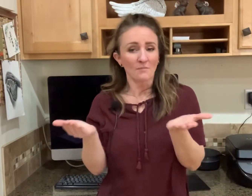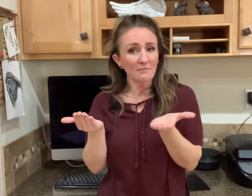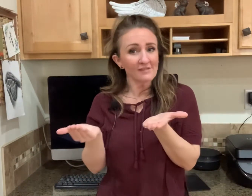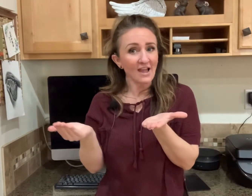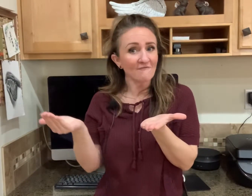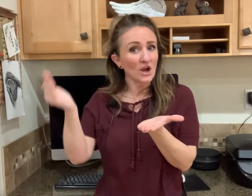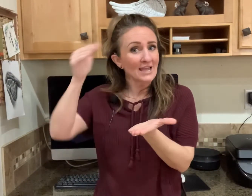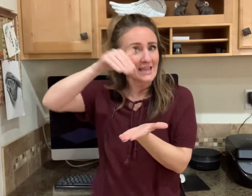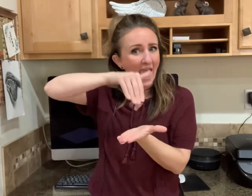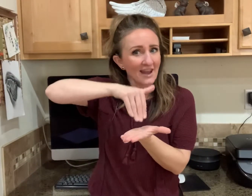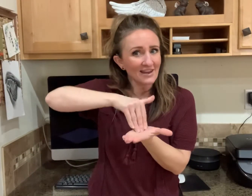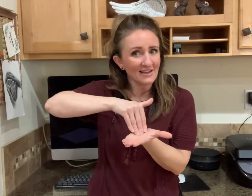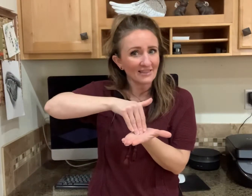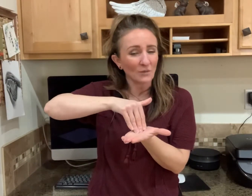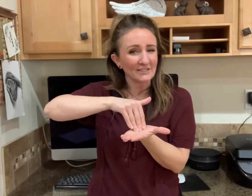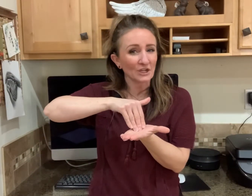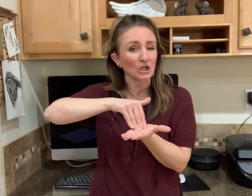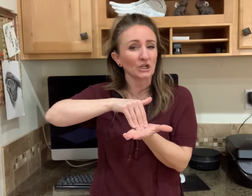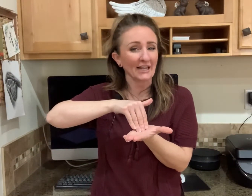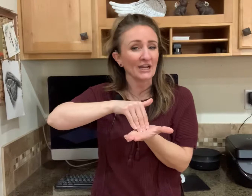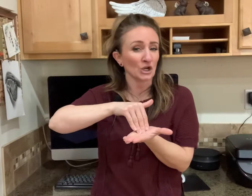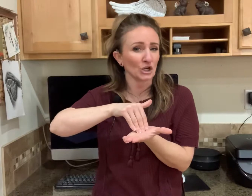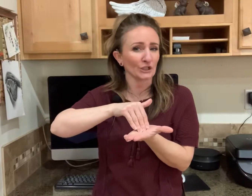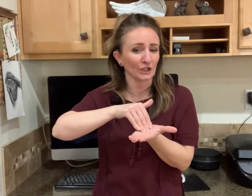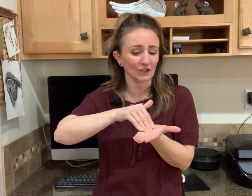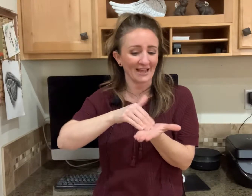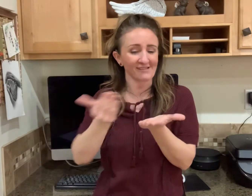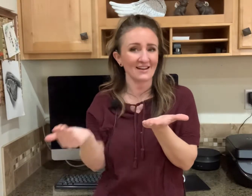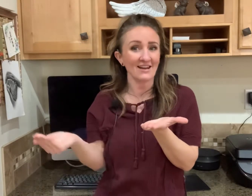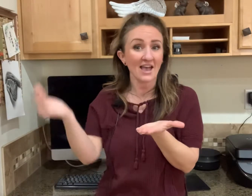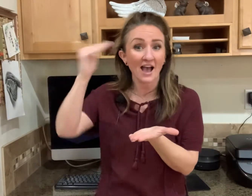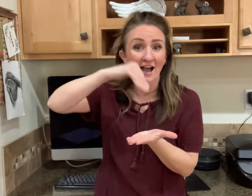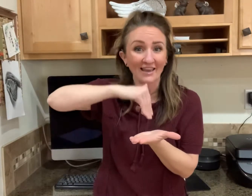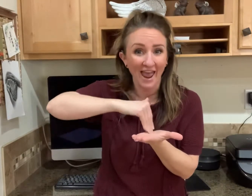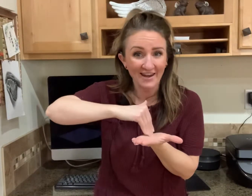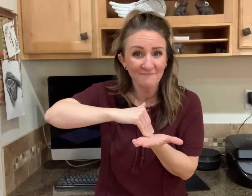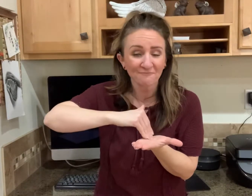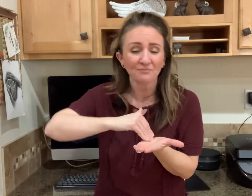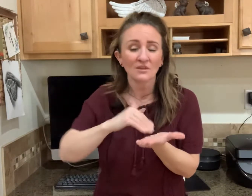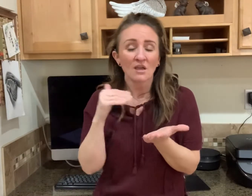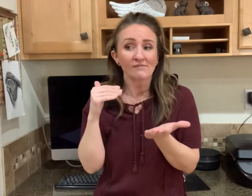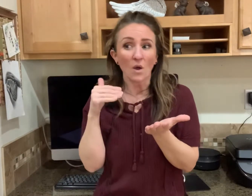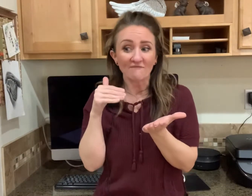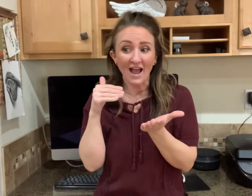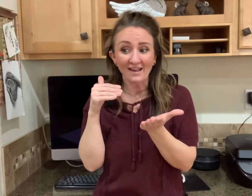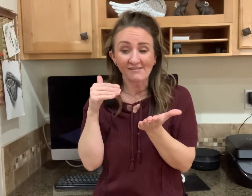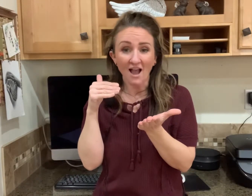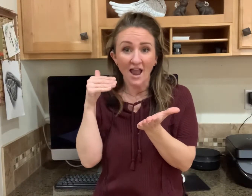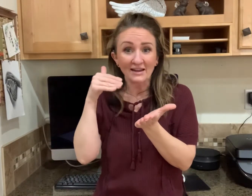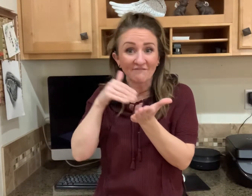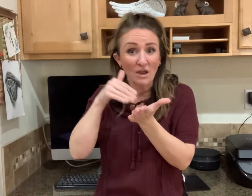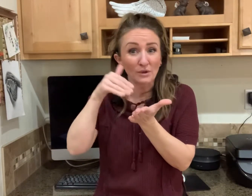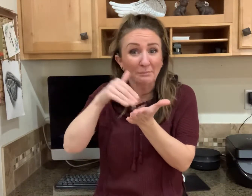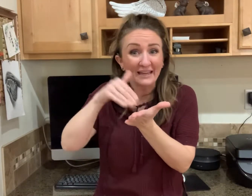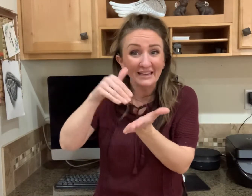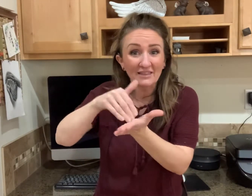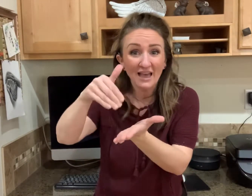the sign for again that we did in an earlier lesson, again? So if I repeated that